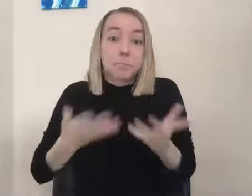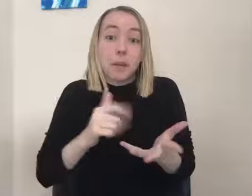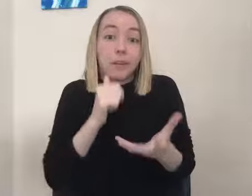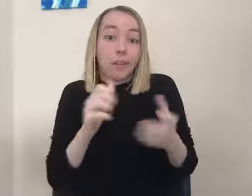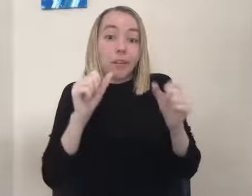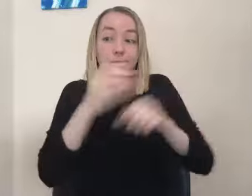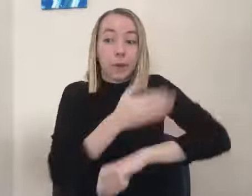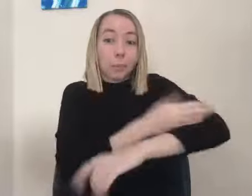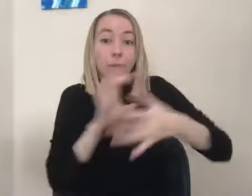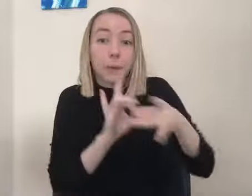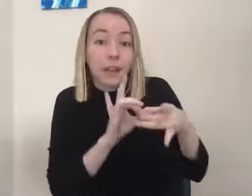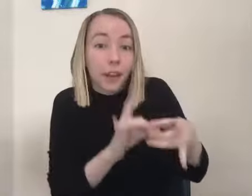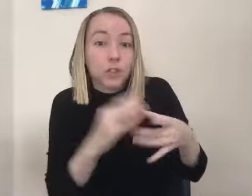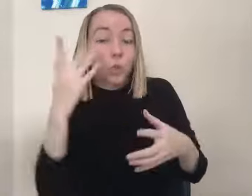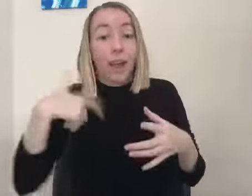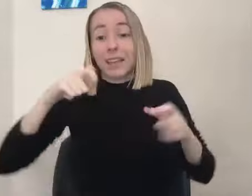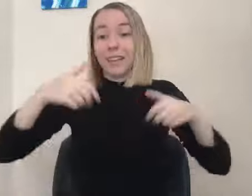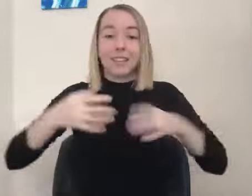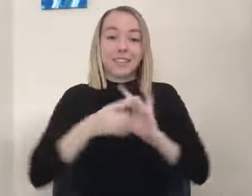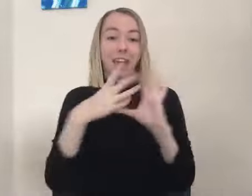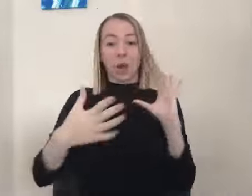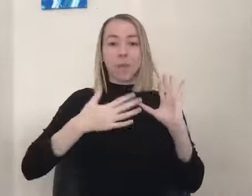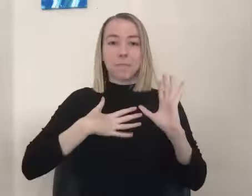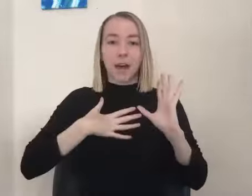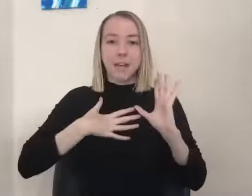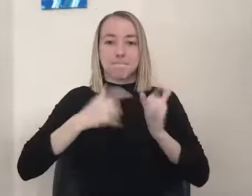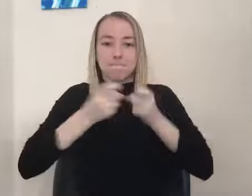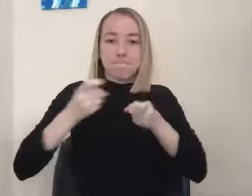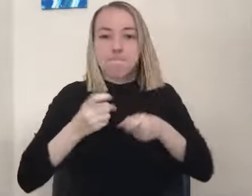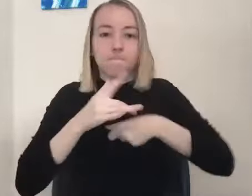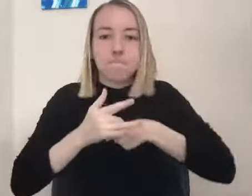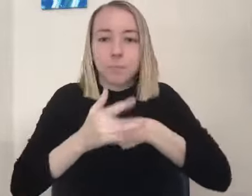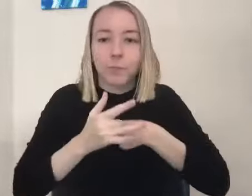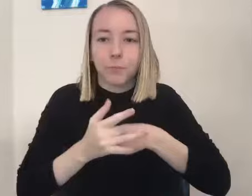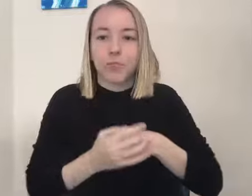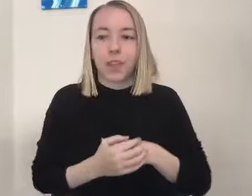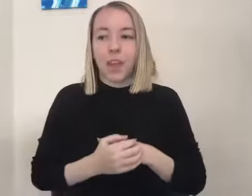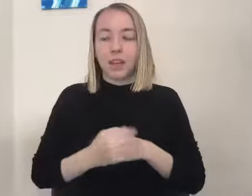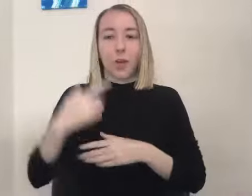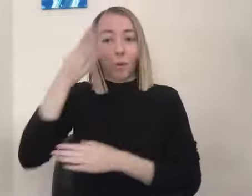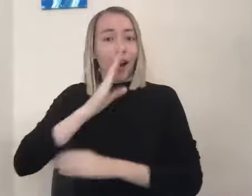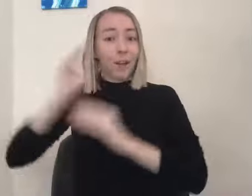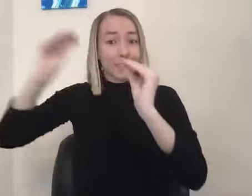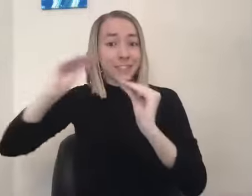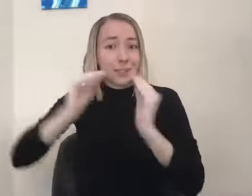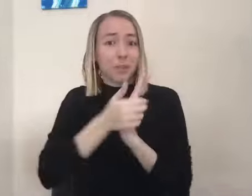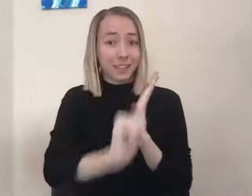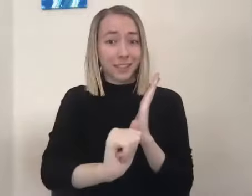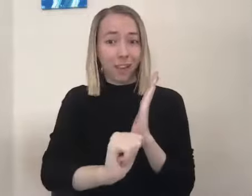car. I can't do anything. My heart's broken. I had a struggle with God. Struggle. Do you know about God was only learning me? He was